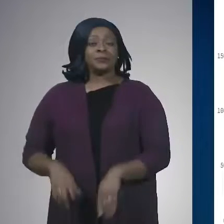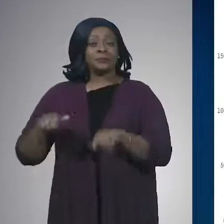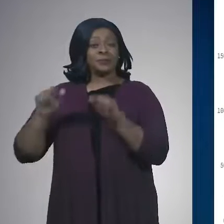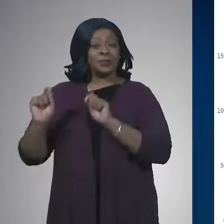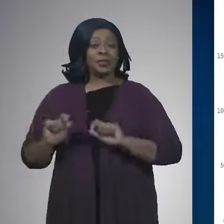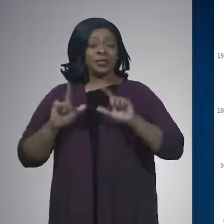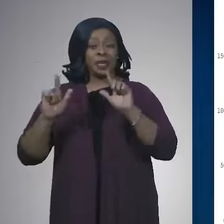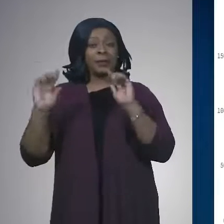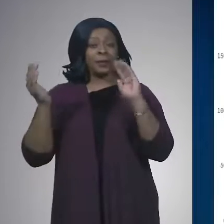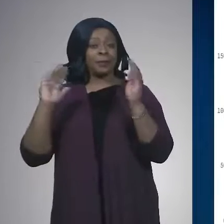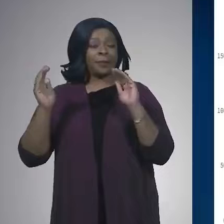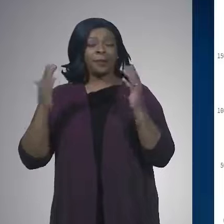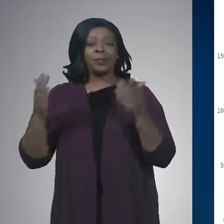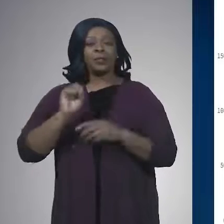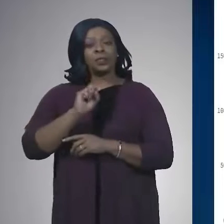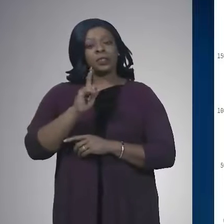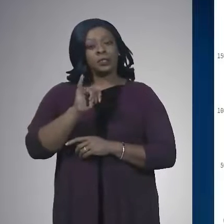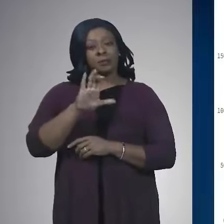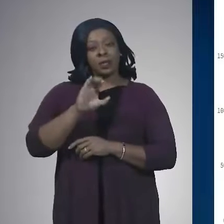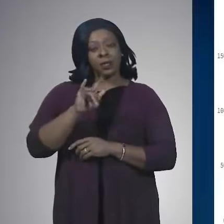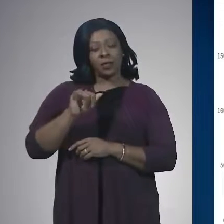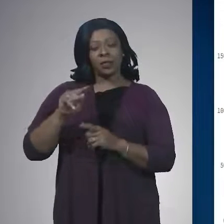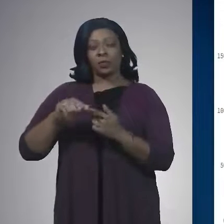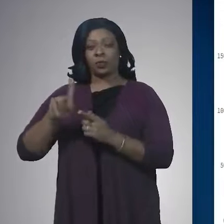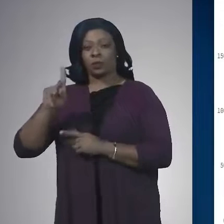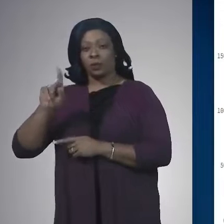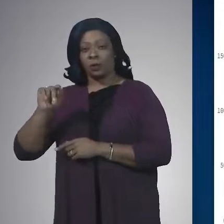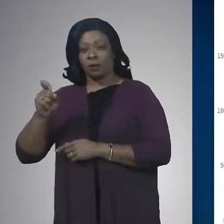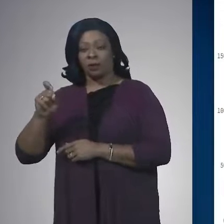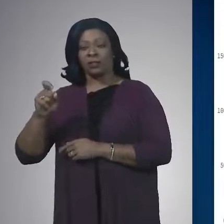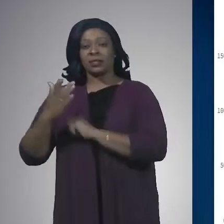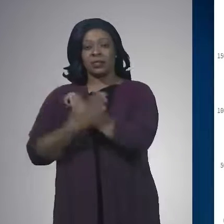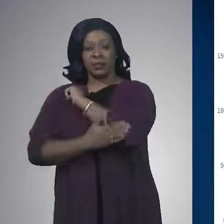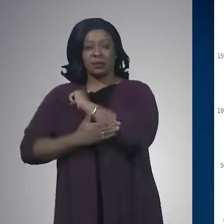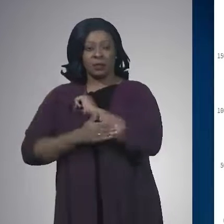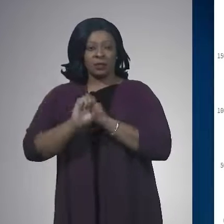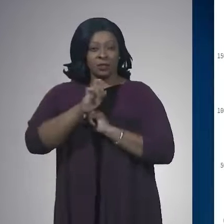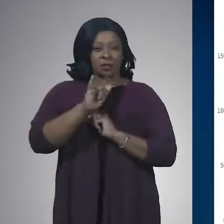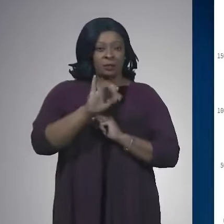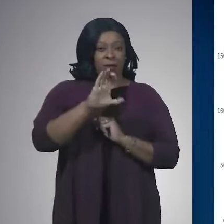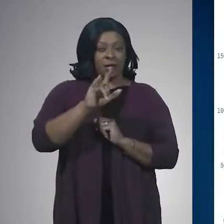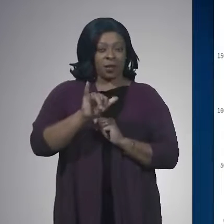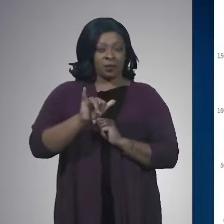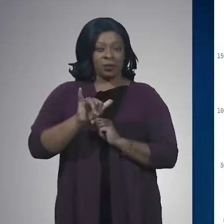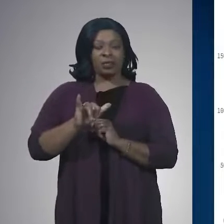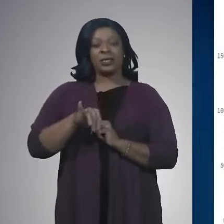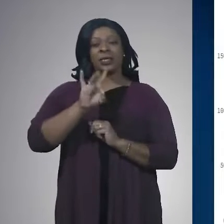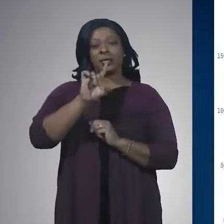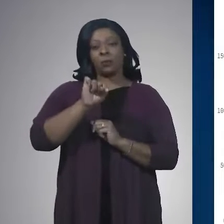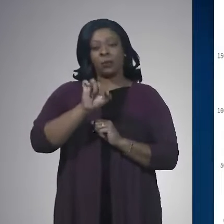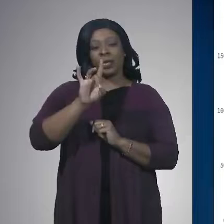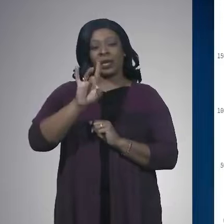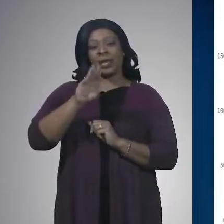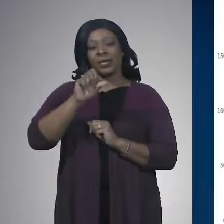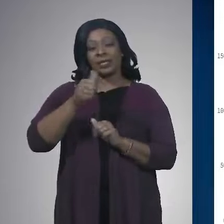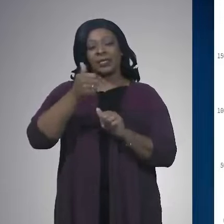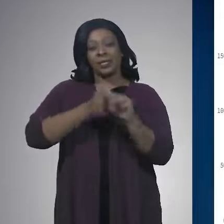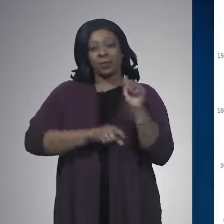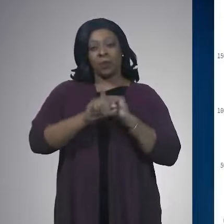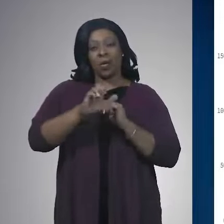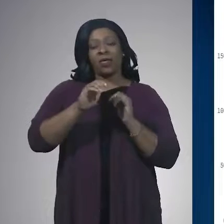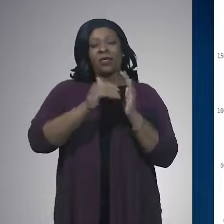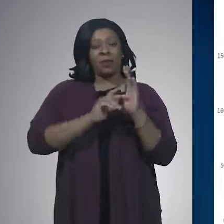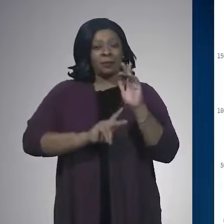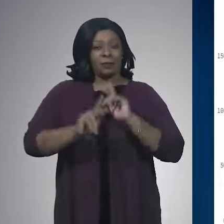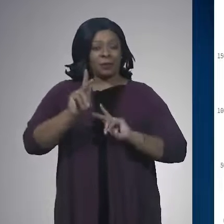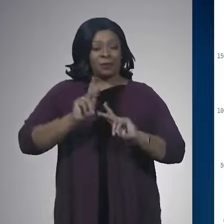slide compares Shelby County to Knox County, with Shelby County having 8.8 cases per 100,000, a